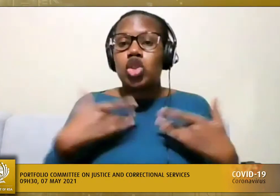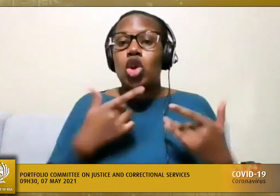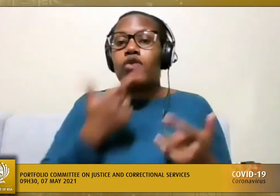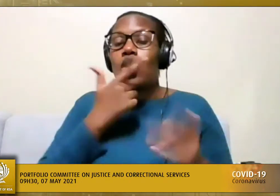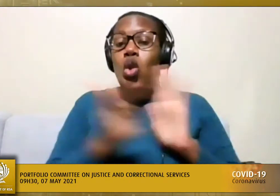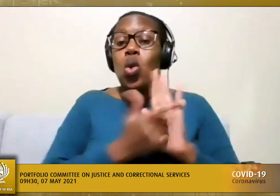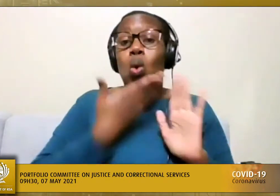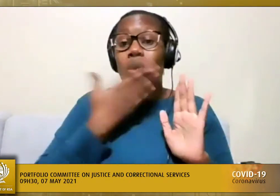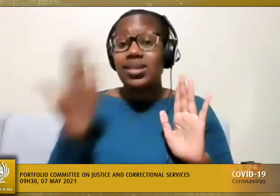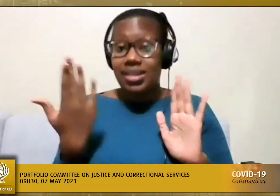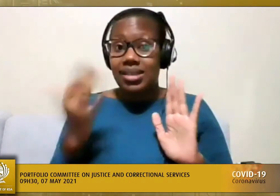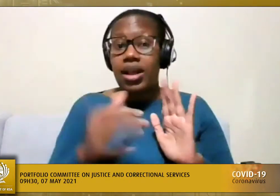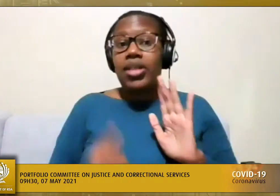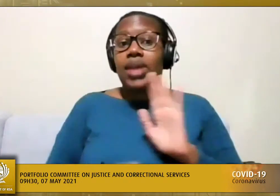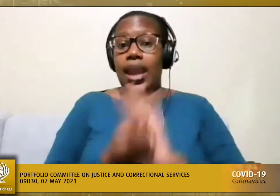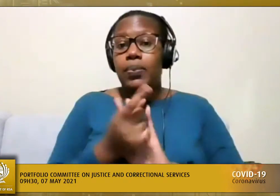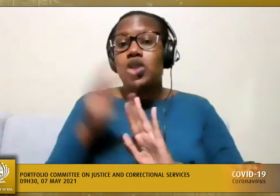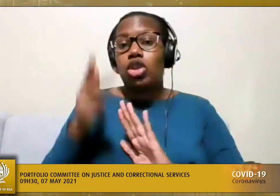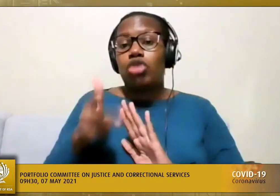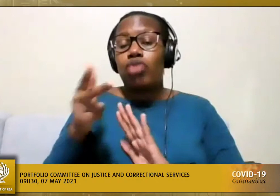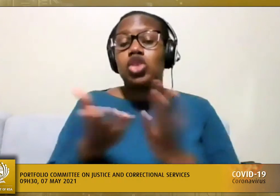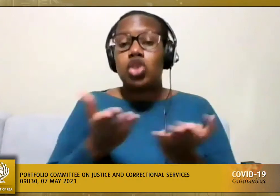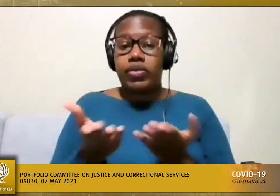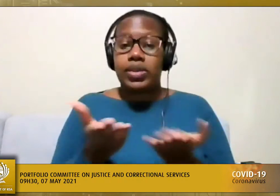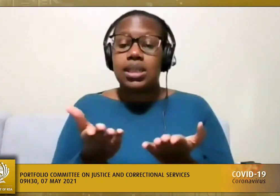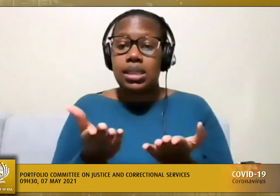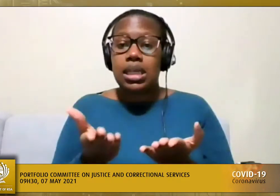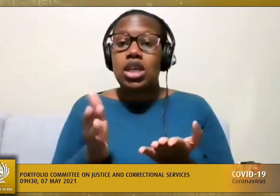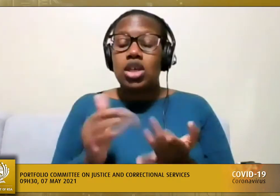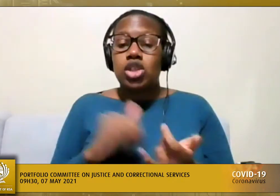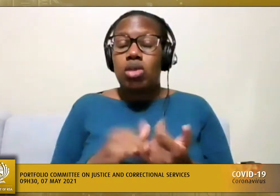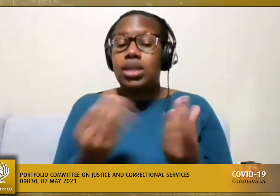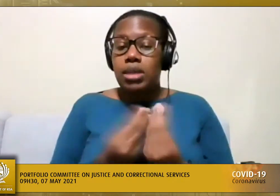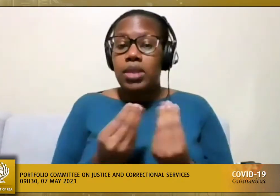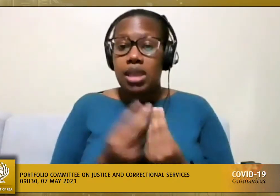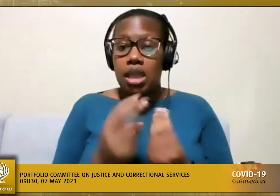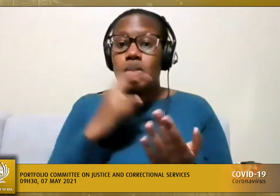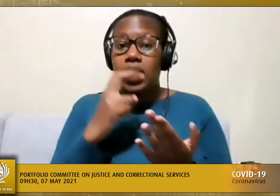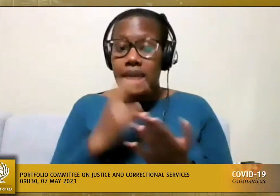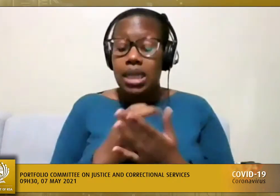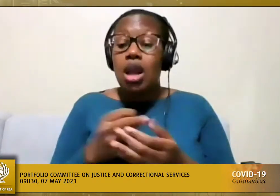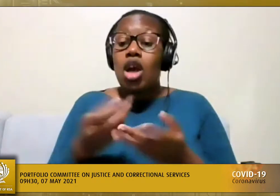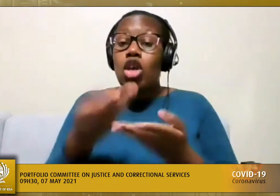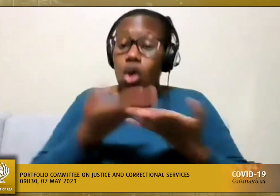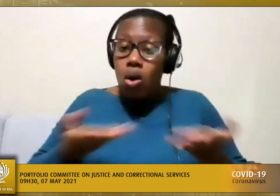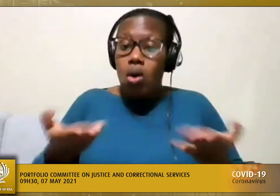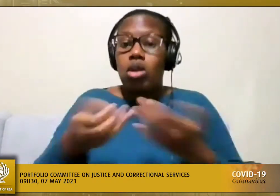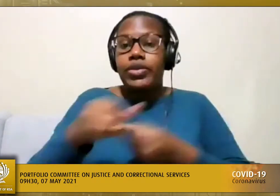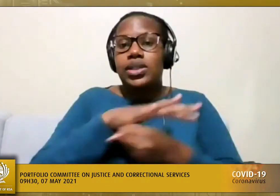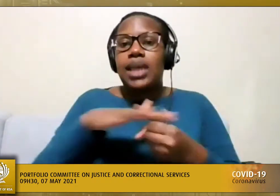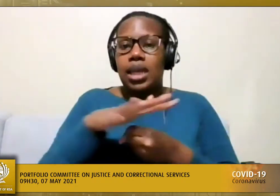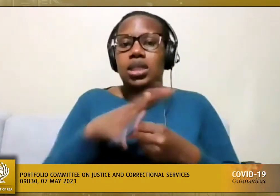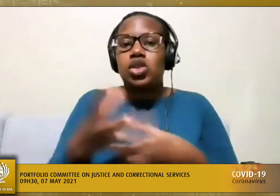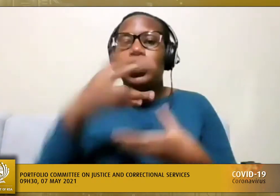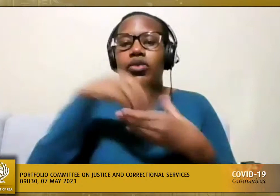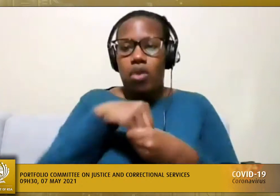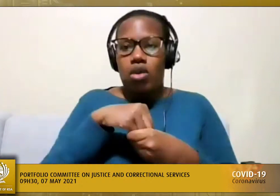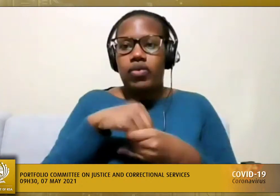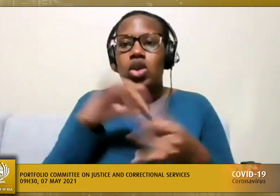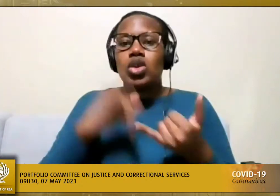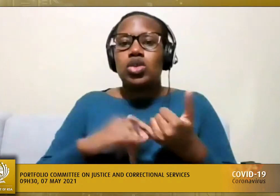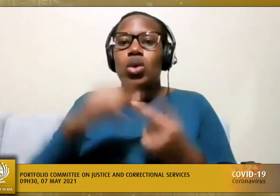on our aisle services and so this is something we we certainly need the whole of society to be involved in so that we can turn